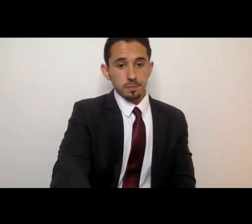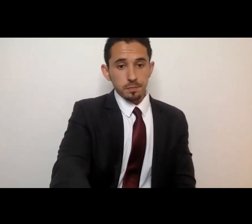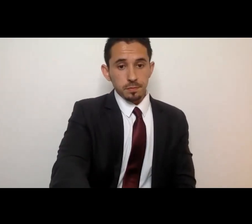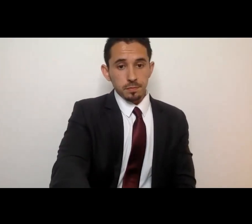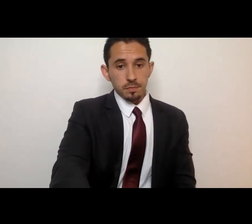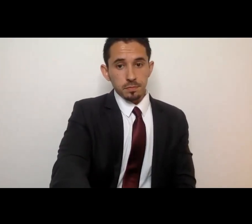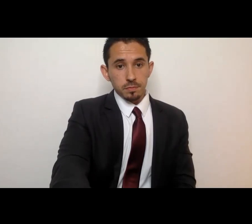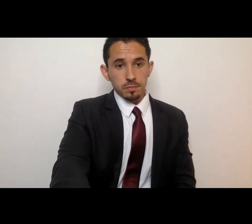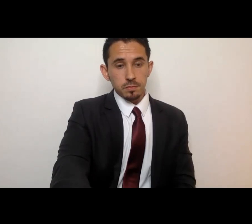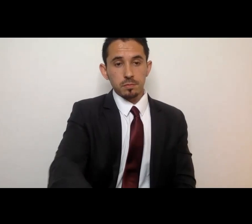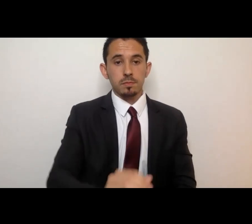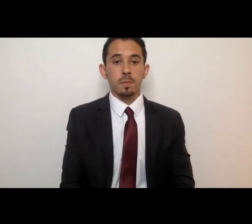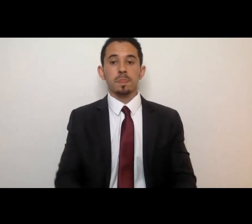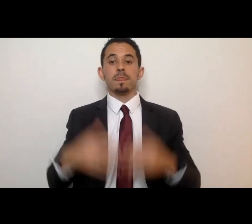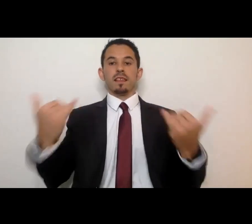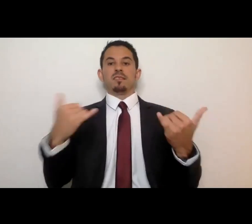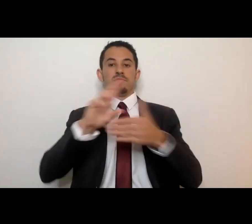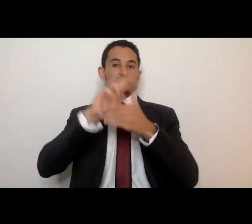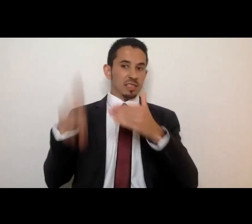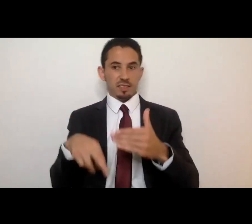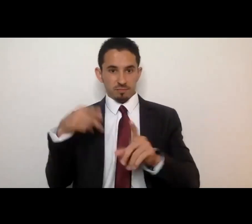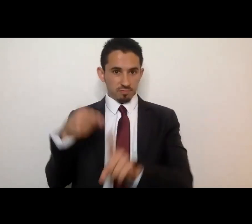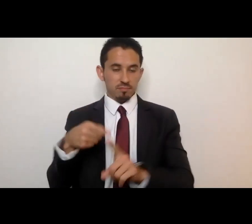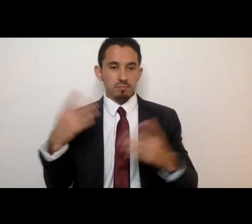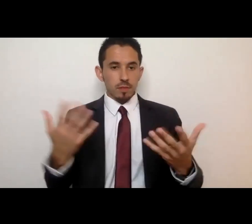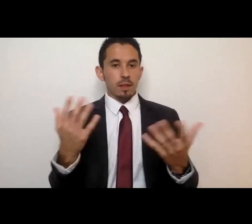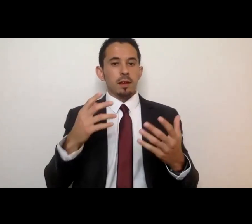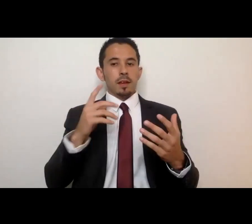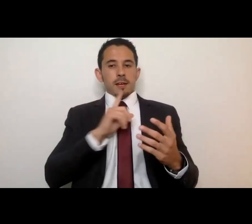developing relationships with them through those medias.